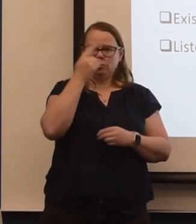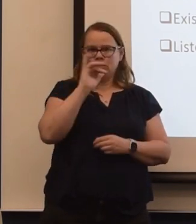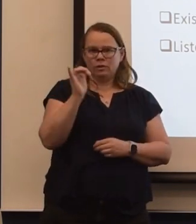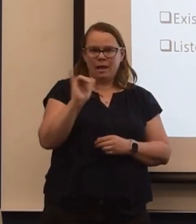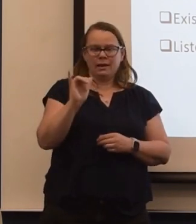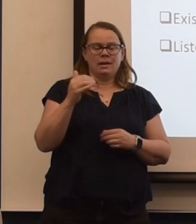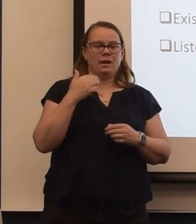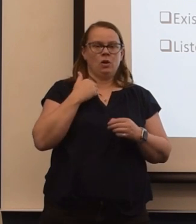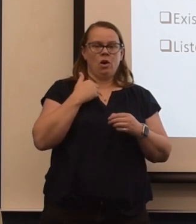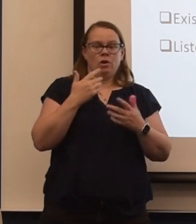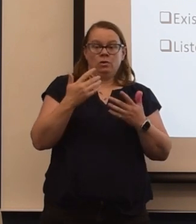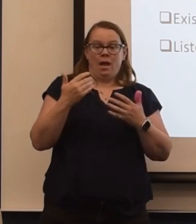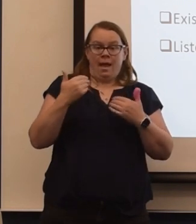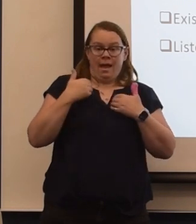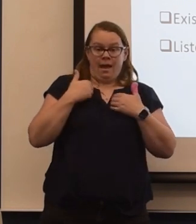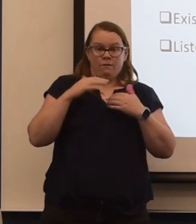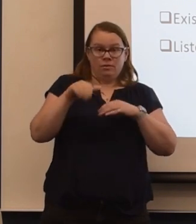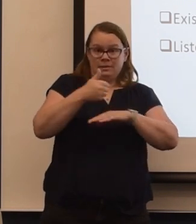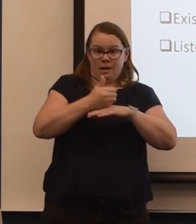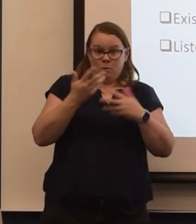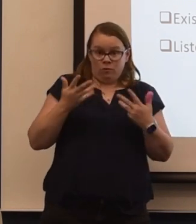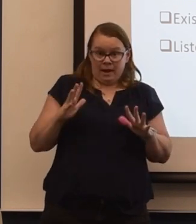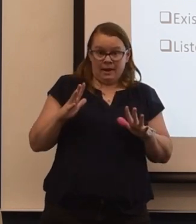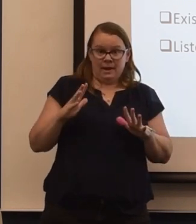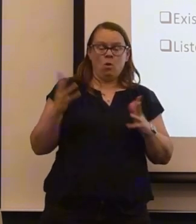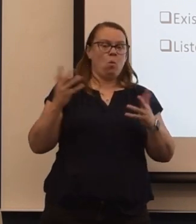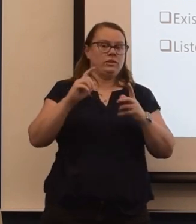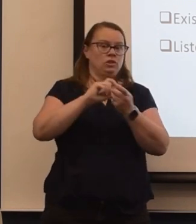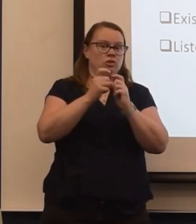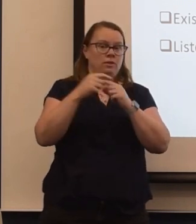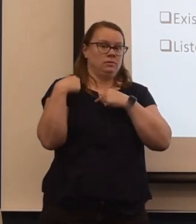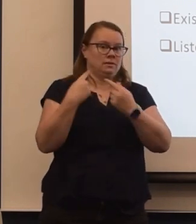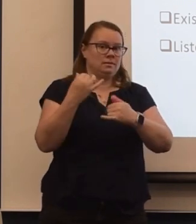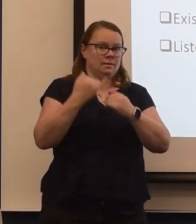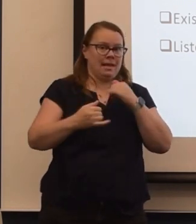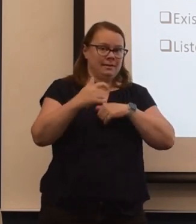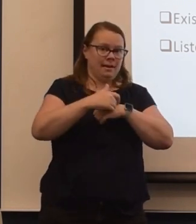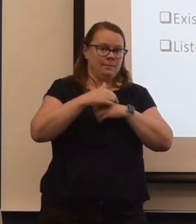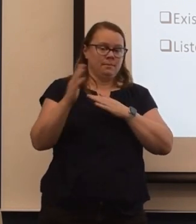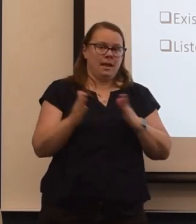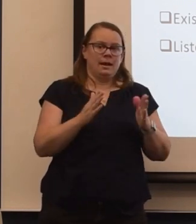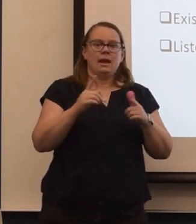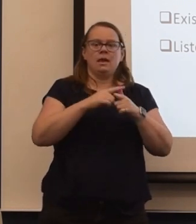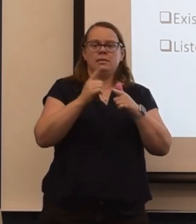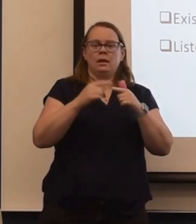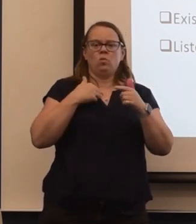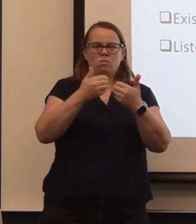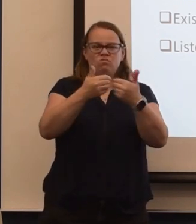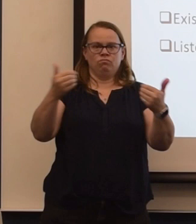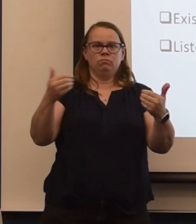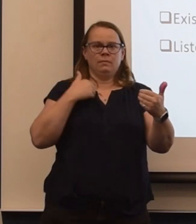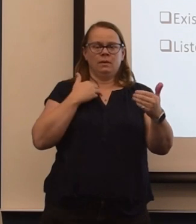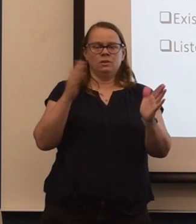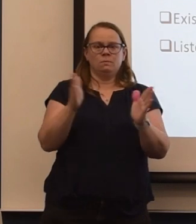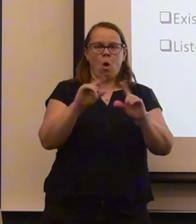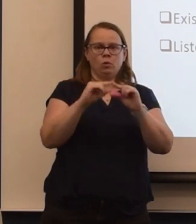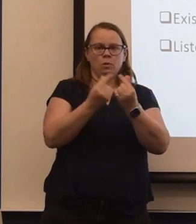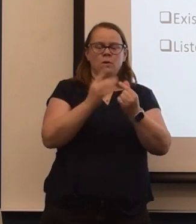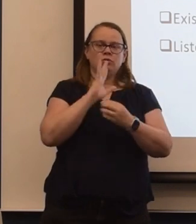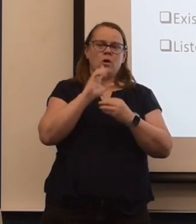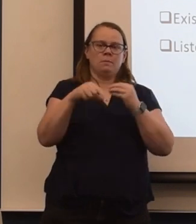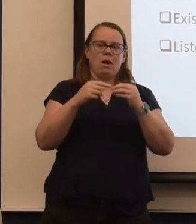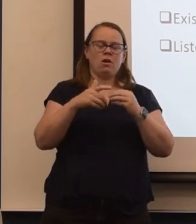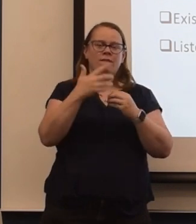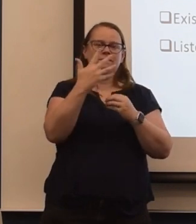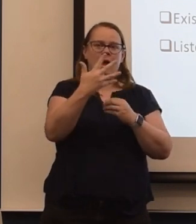existing conditions, and sort of some things that have changed since the last time we did the plan. And then we'll break out in that small group where we'll talk about our